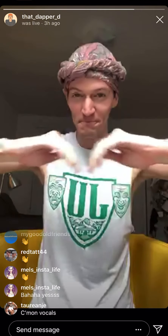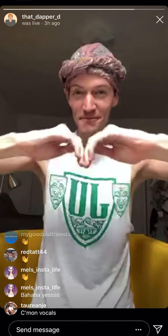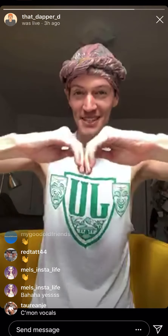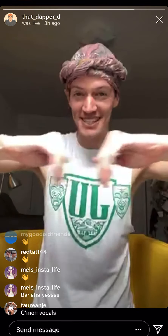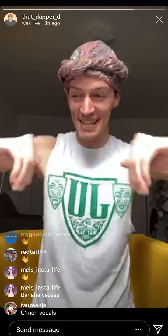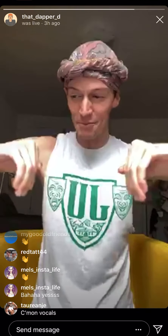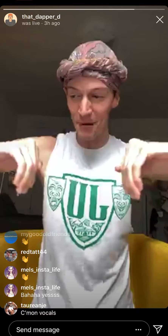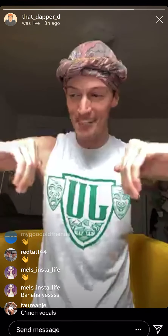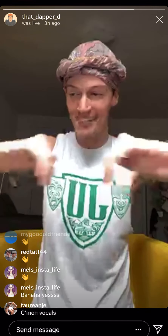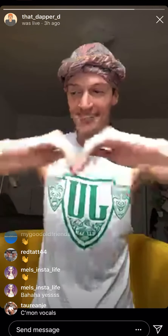separate